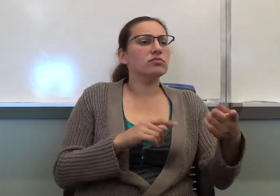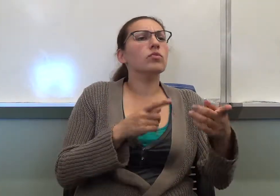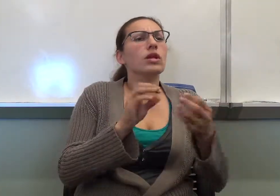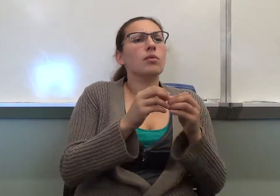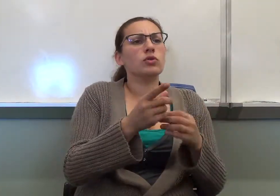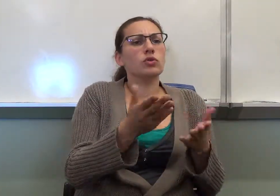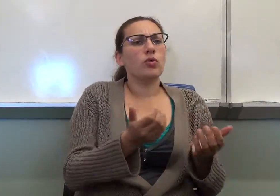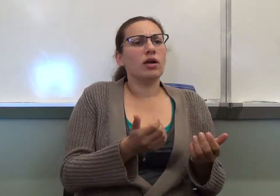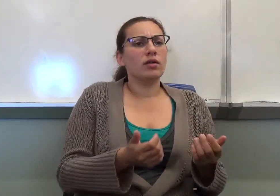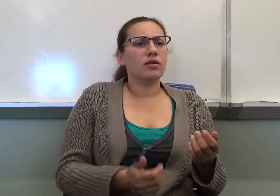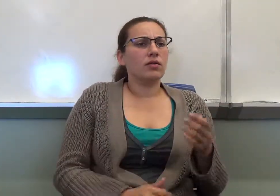Interesting.